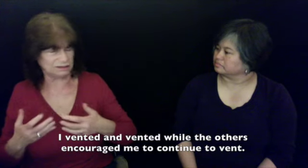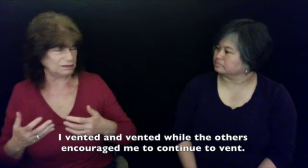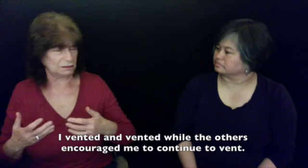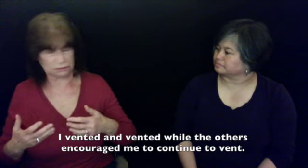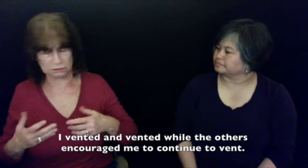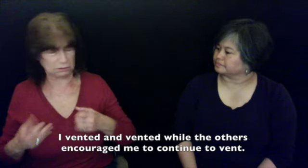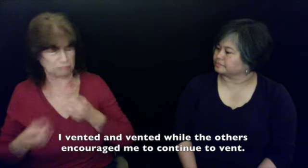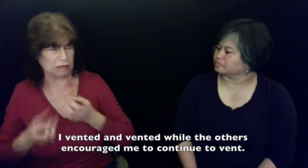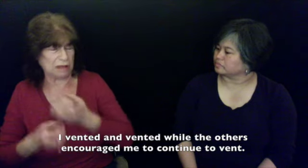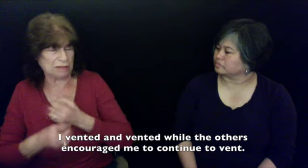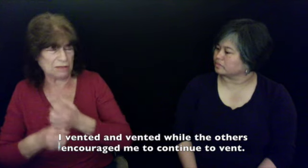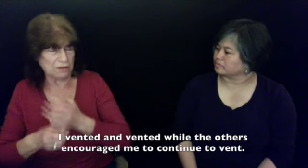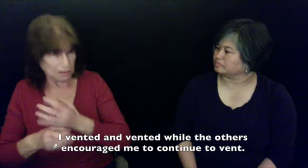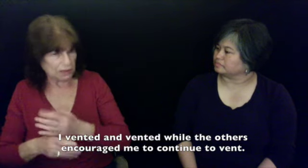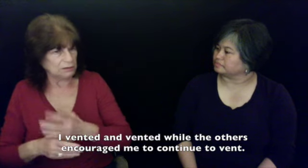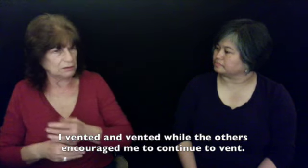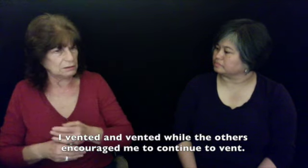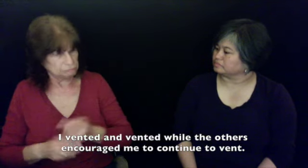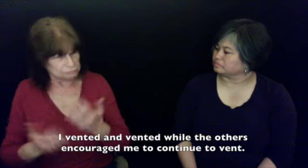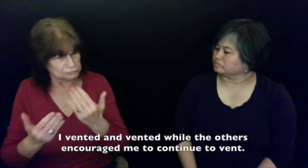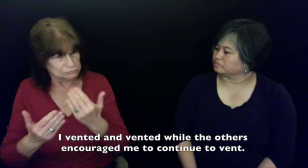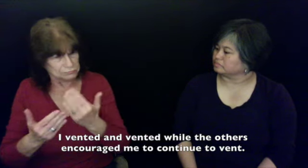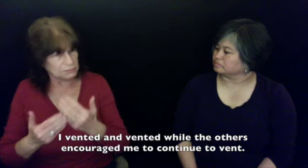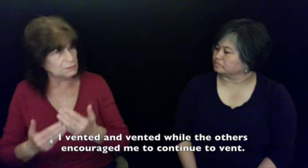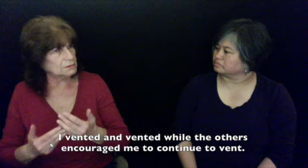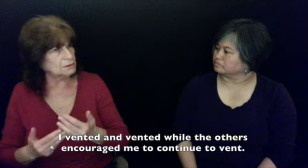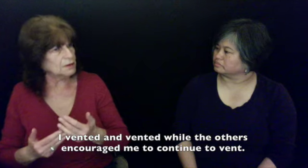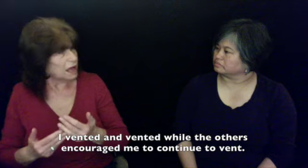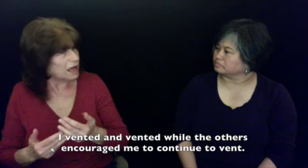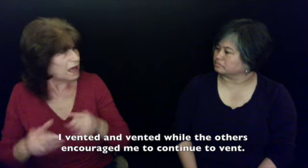and vented, while others encouraged me to continue to vent.